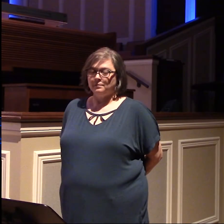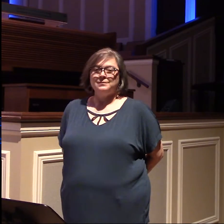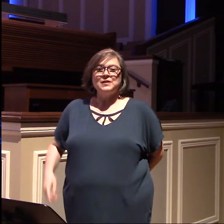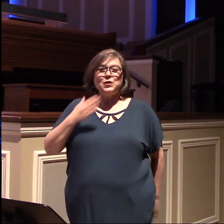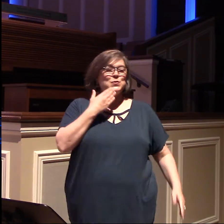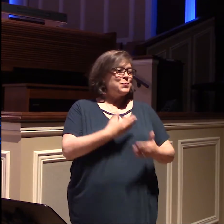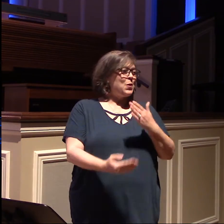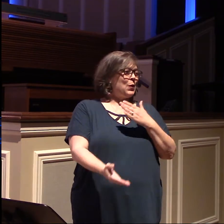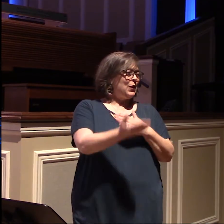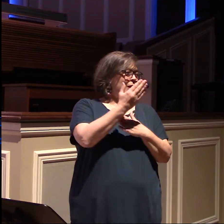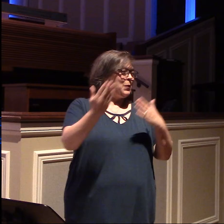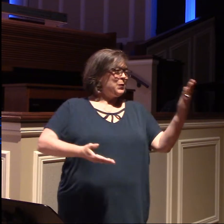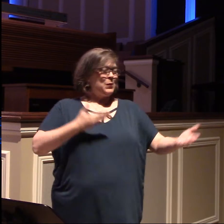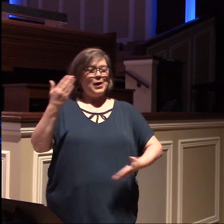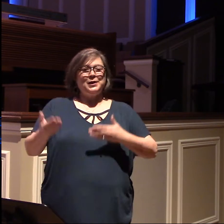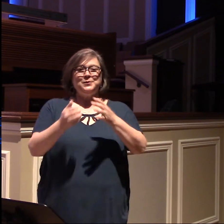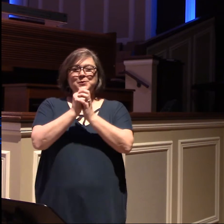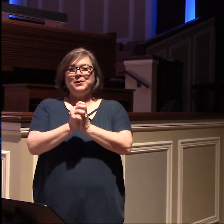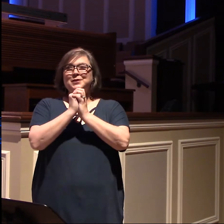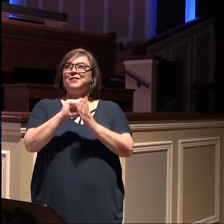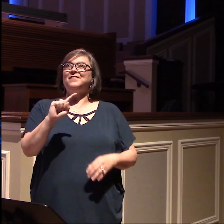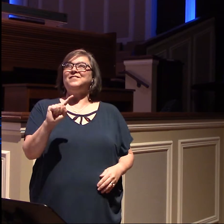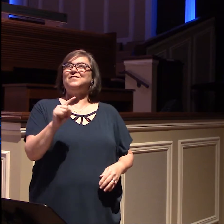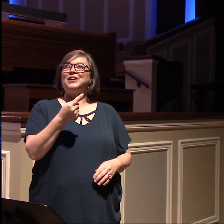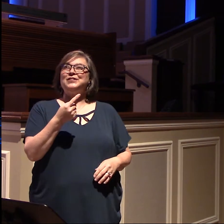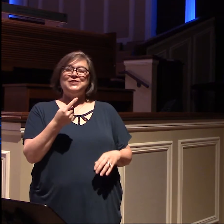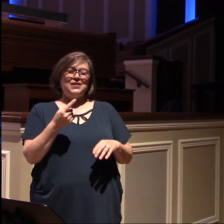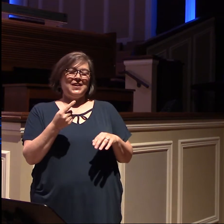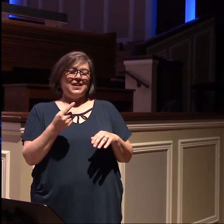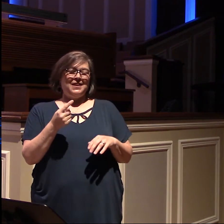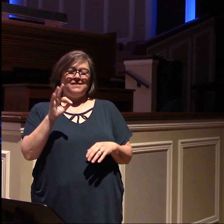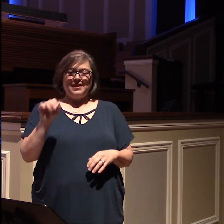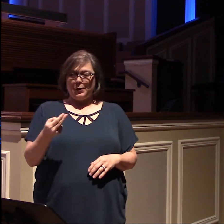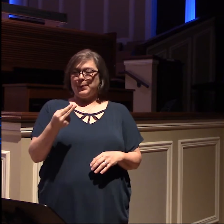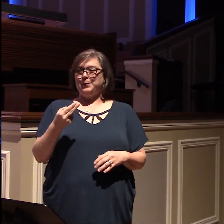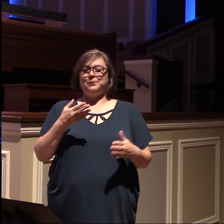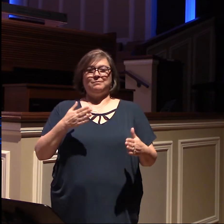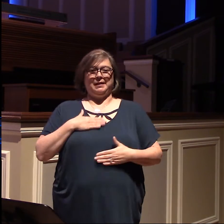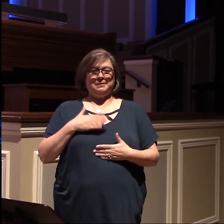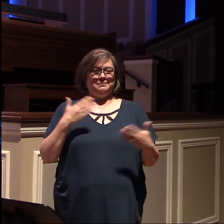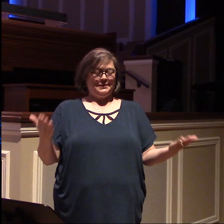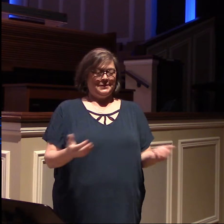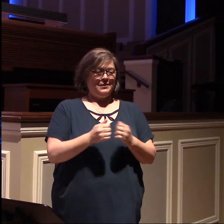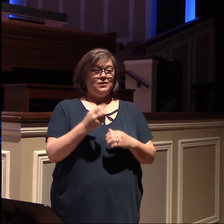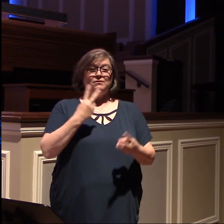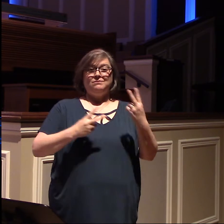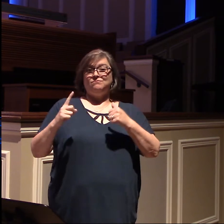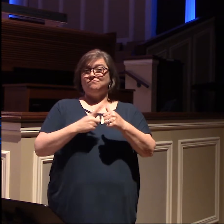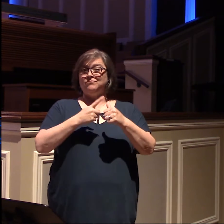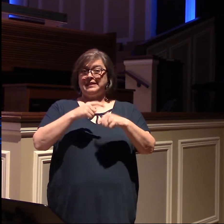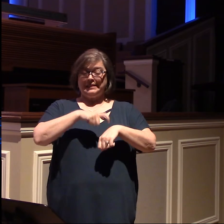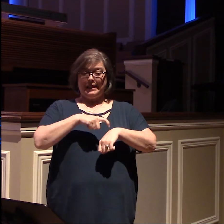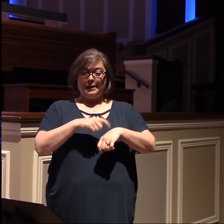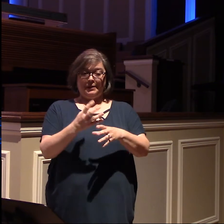Good morning. Welcome to worship at First Fairhope, and we're so glad that you're here with us this morning. If you're visiting with us for the first time, we'd like for you to